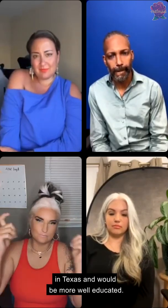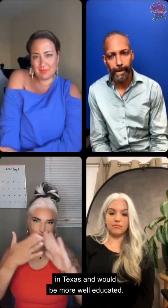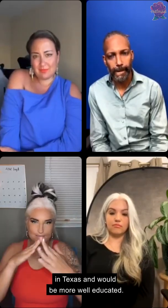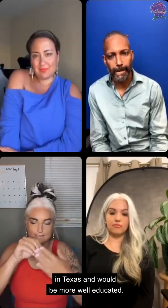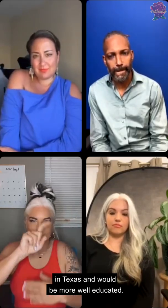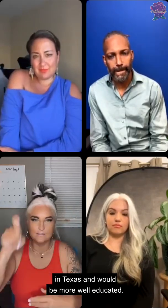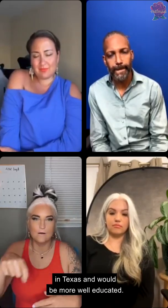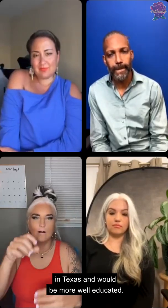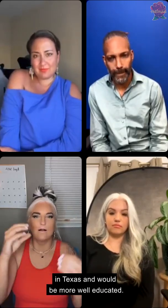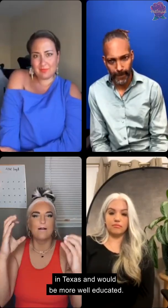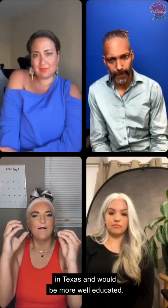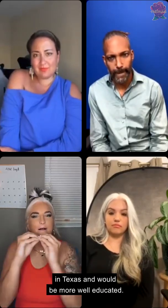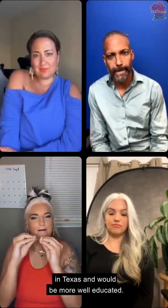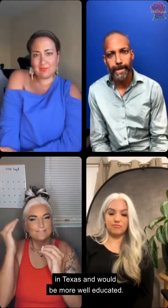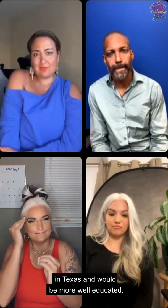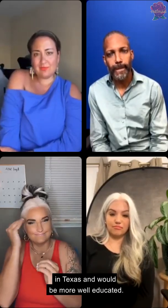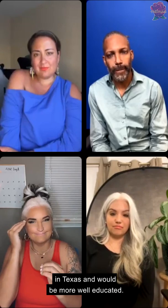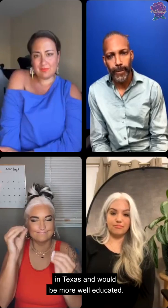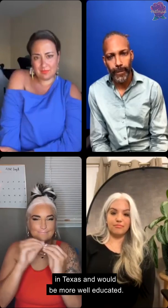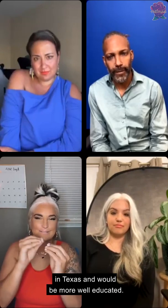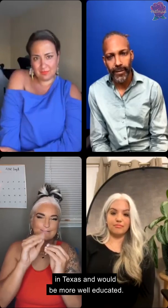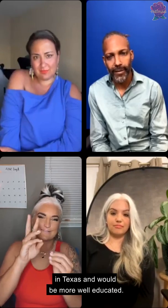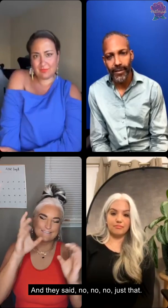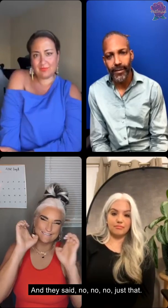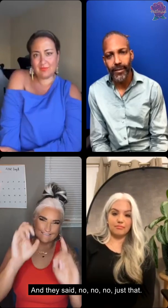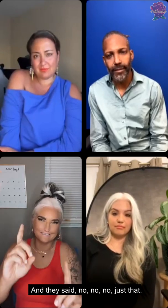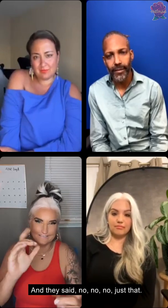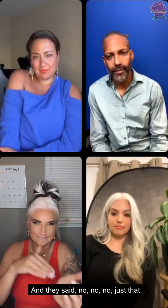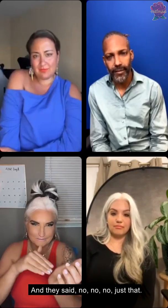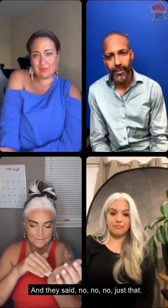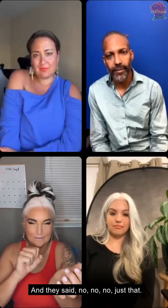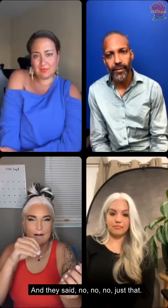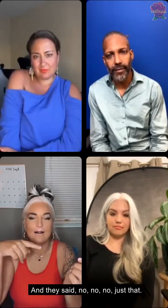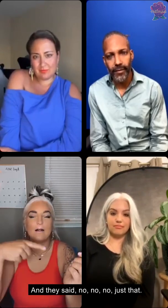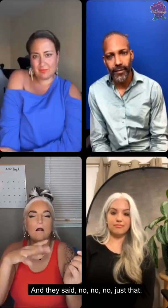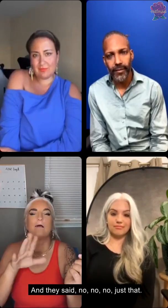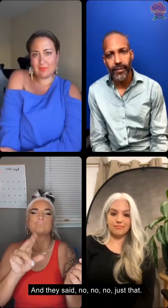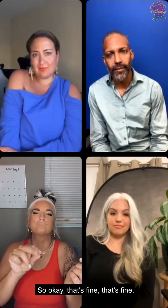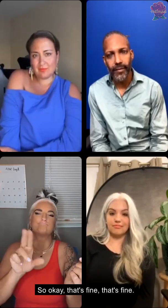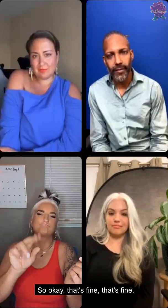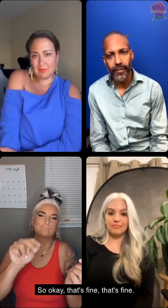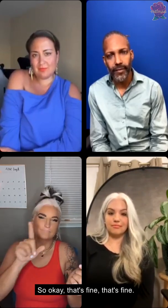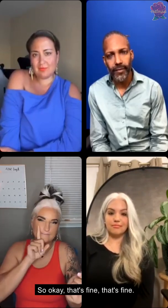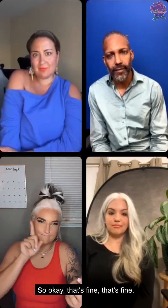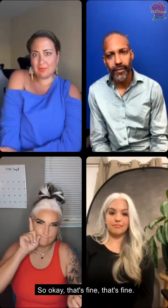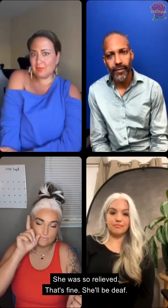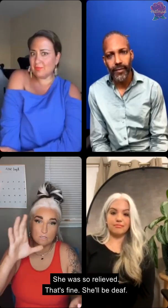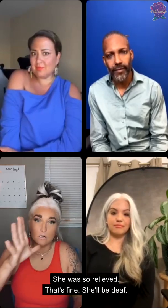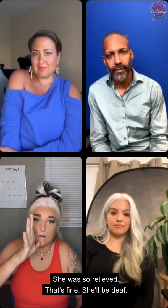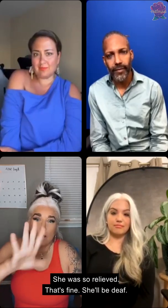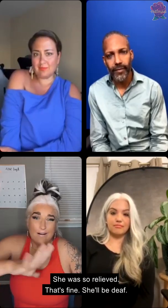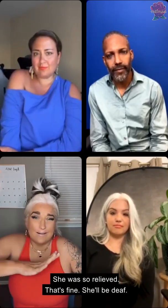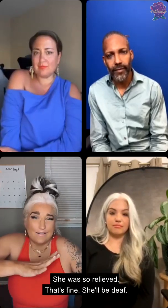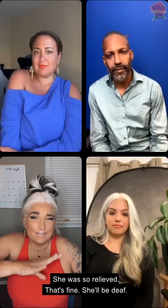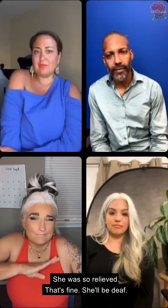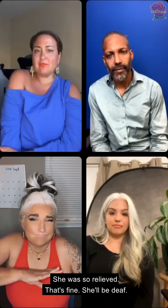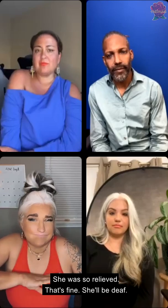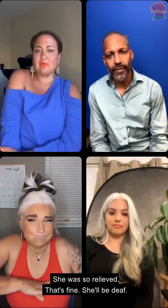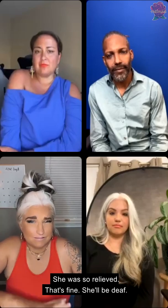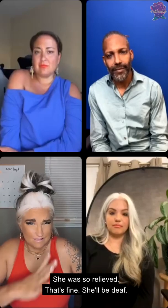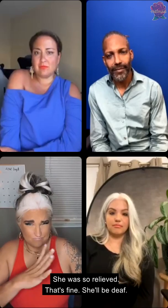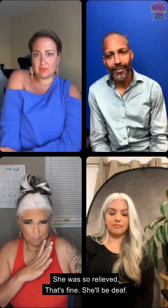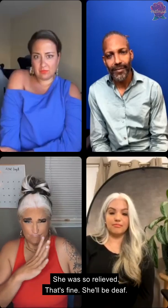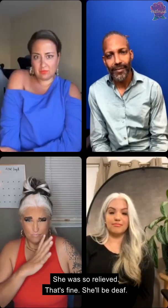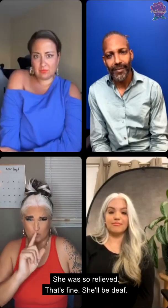cities in Austin, I mean, sorry, in Texas, and would be more well educated. And they said, no, no, no, just deaf. And my mom was like, okay, that's fine, that's fine. She was